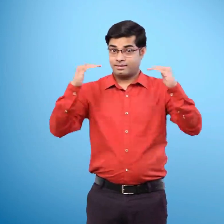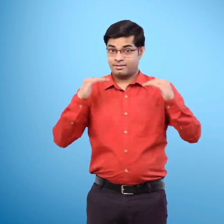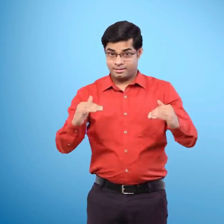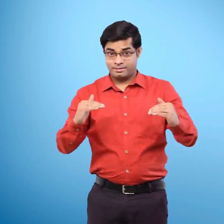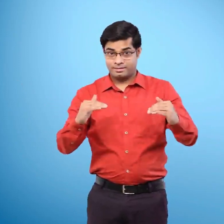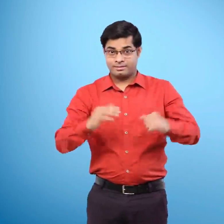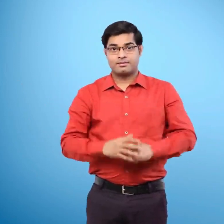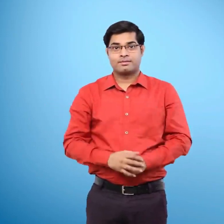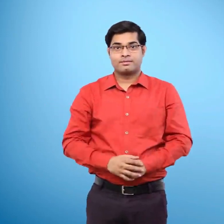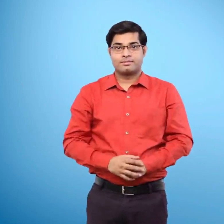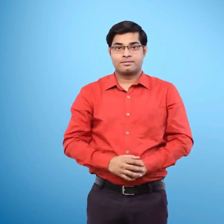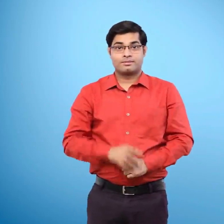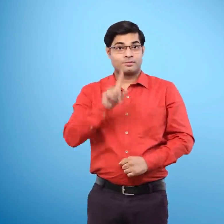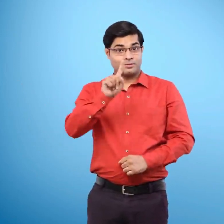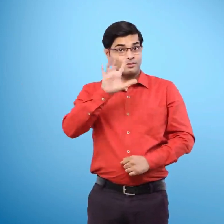Row 15.